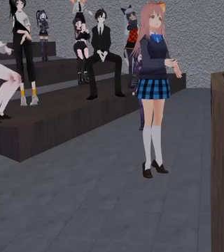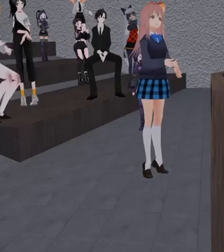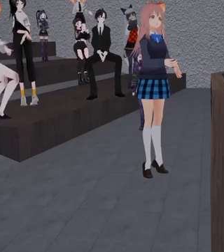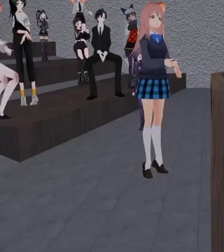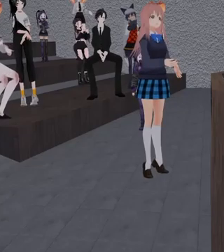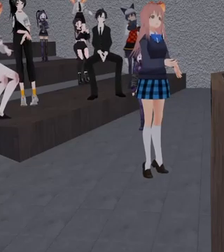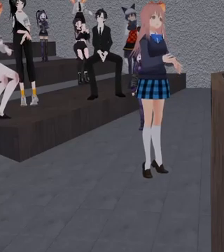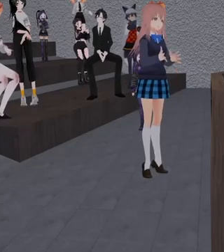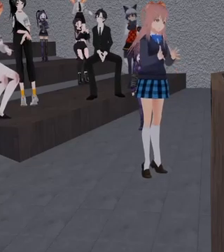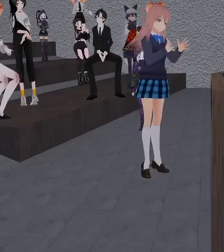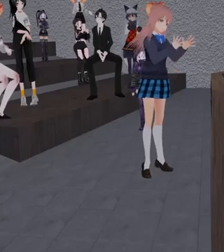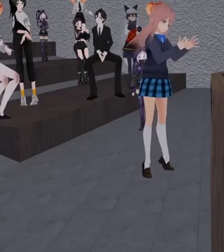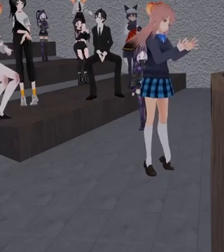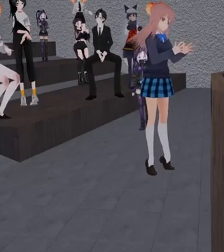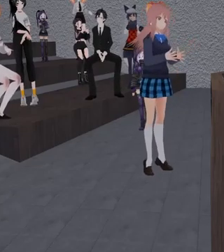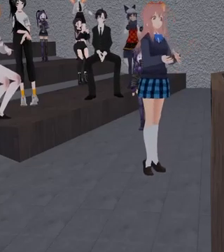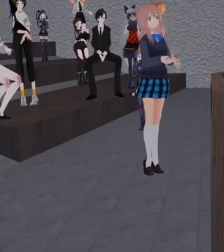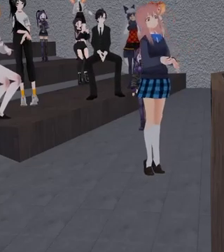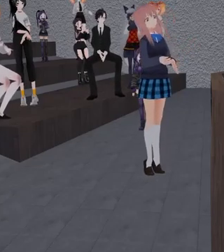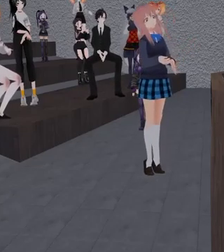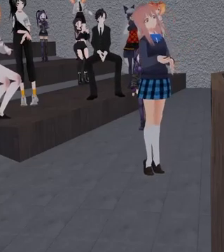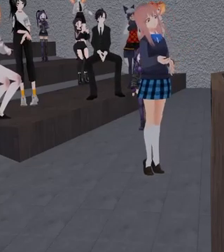clear, especially in VR chat, I would recommend using that. Yeah.